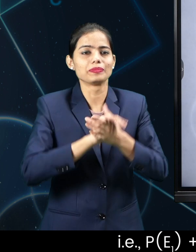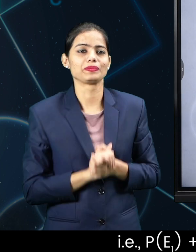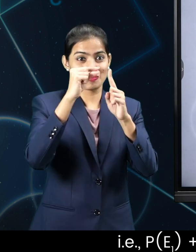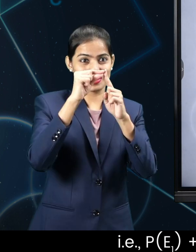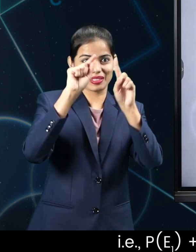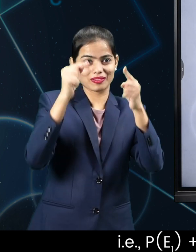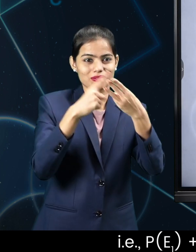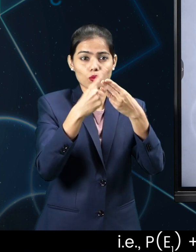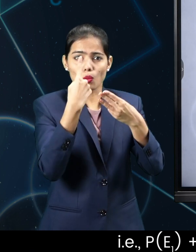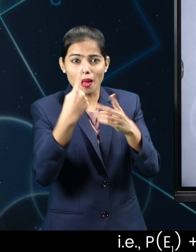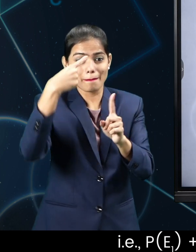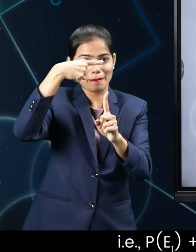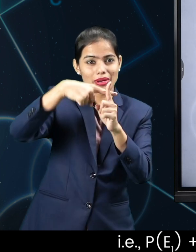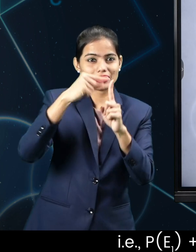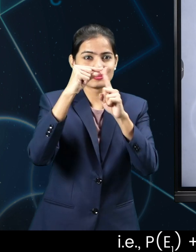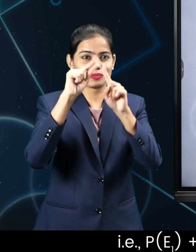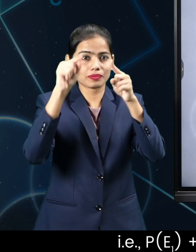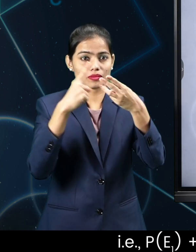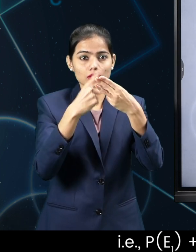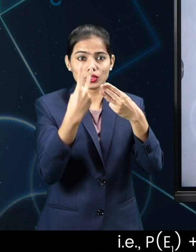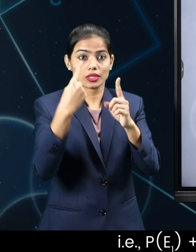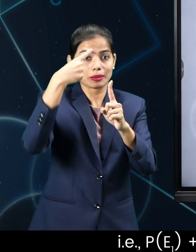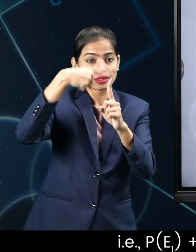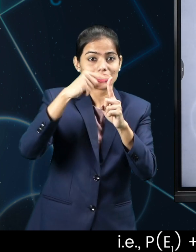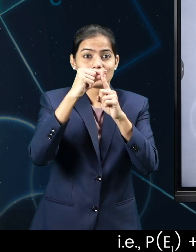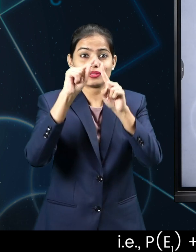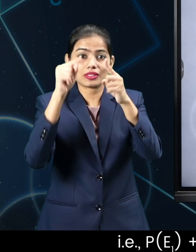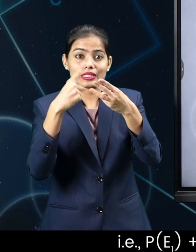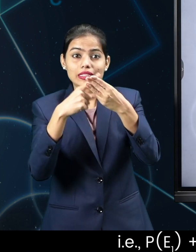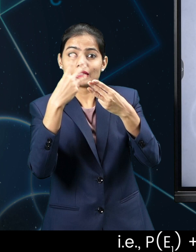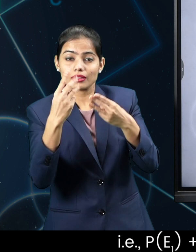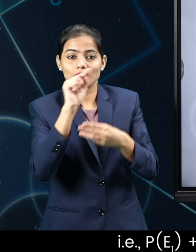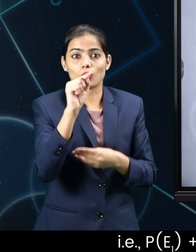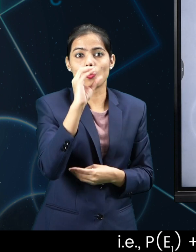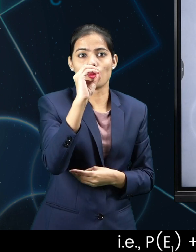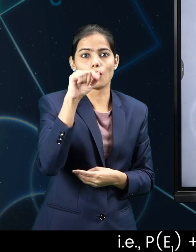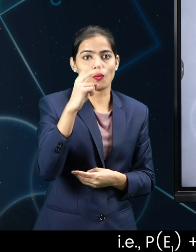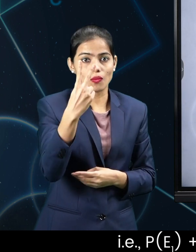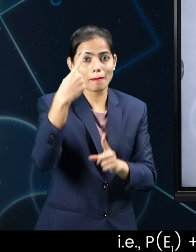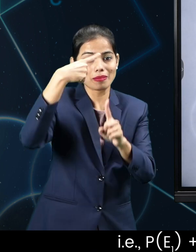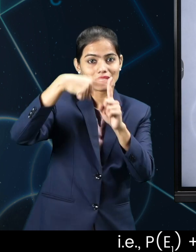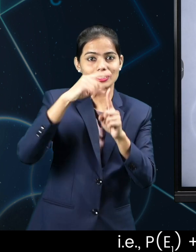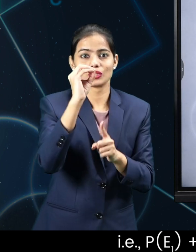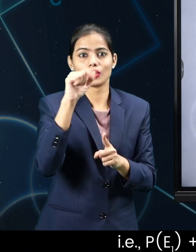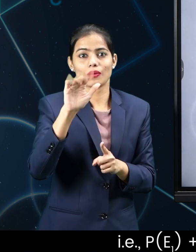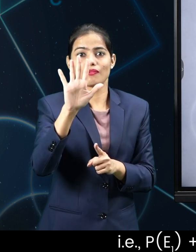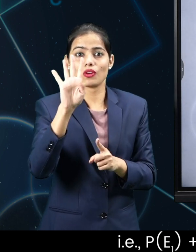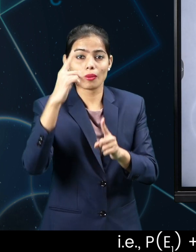E1 plus P of E2 plus P of E3 is equal to 0.2